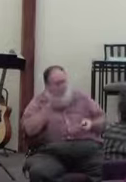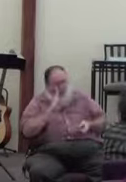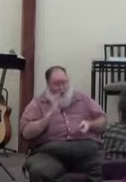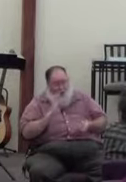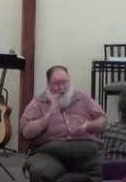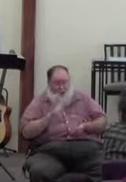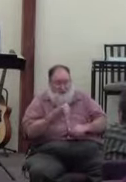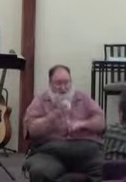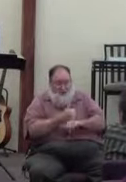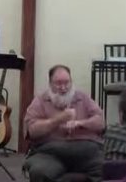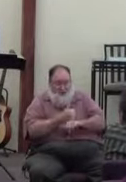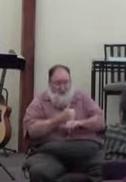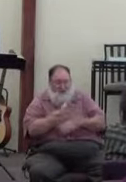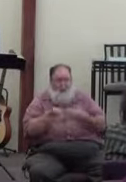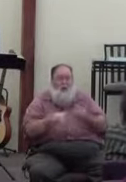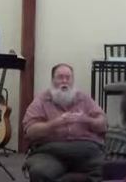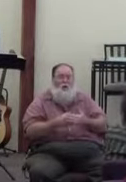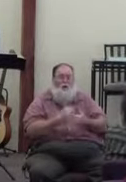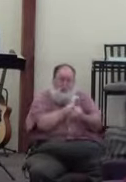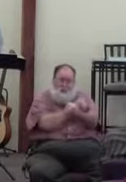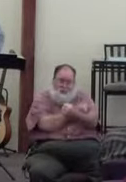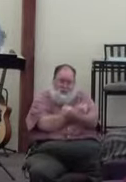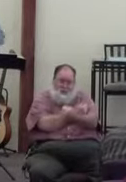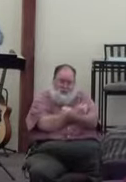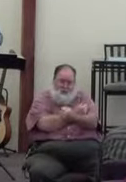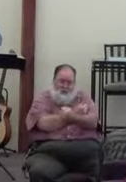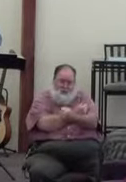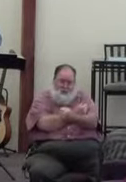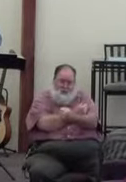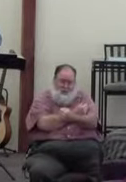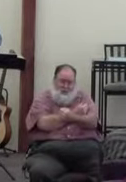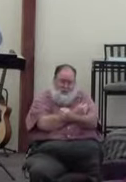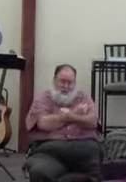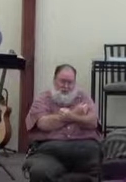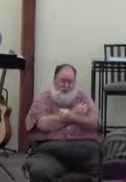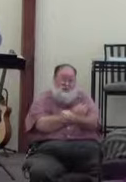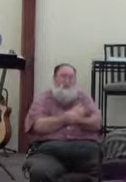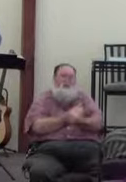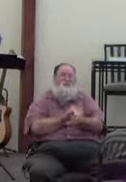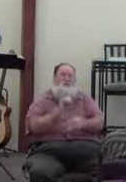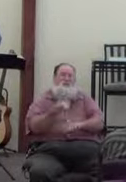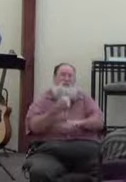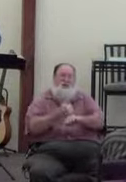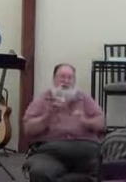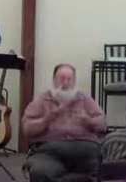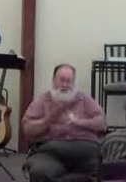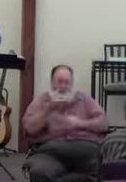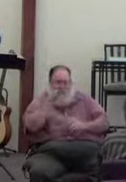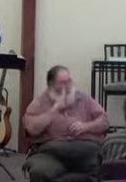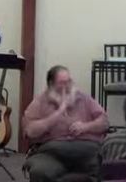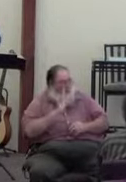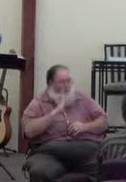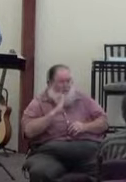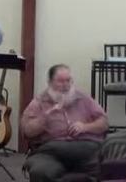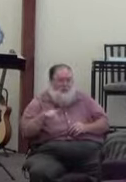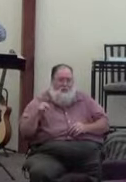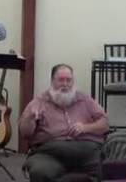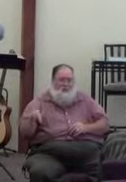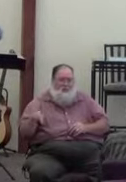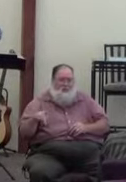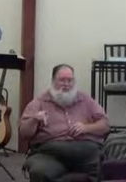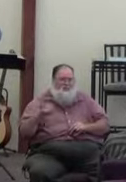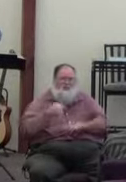All authority is God established. And Pilate was God established,